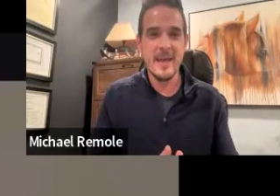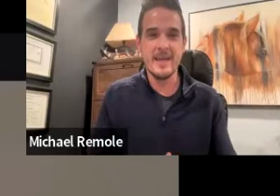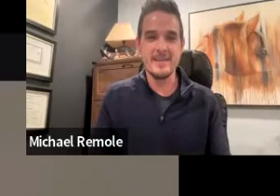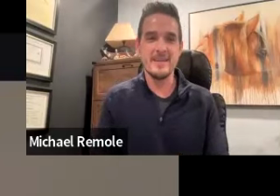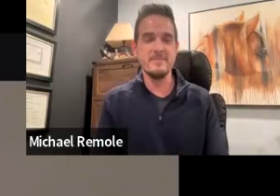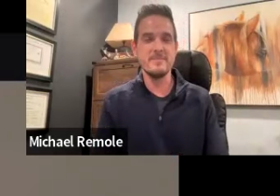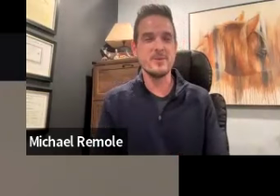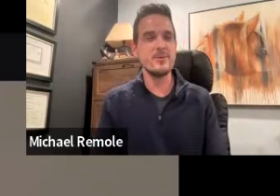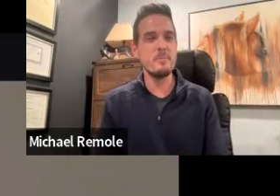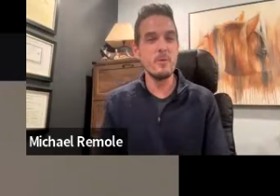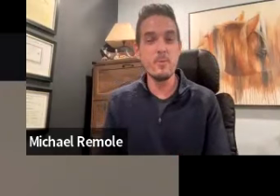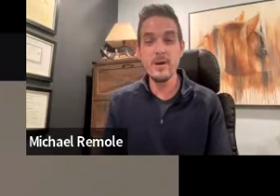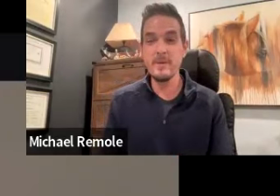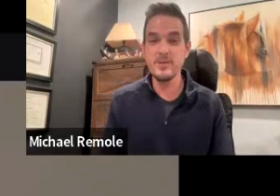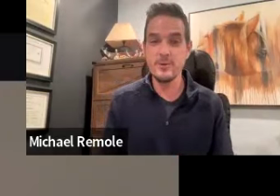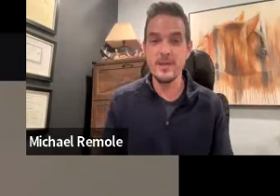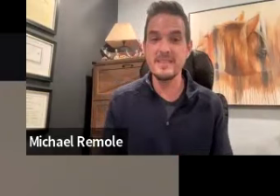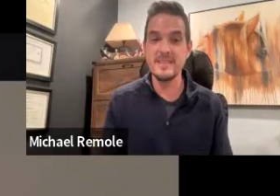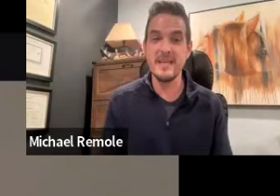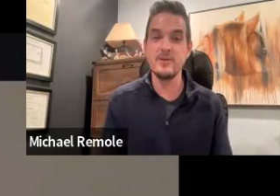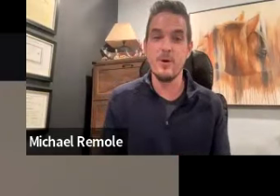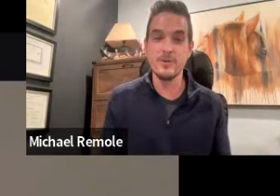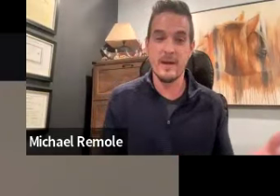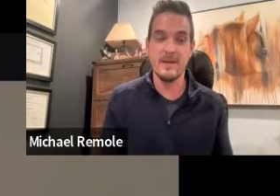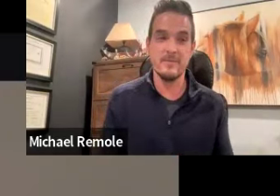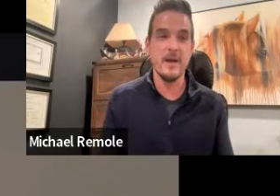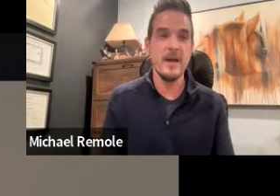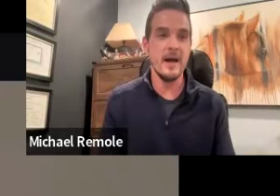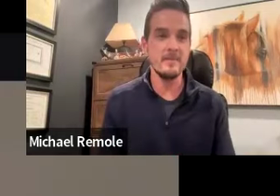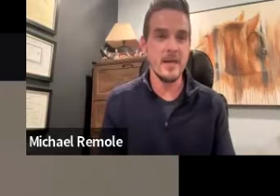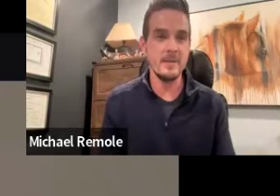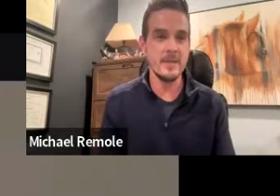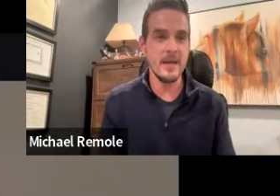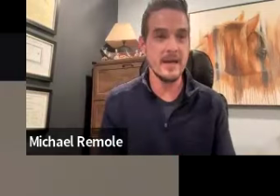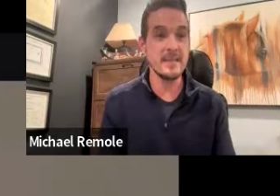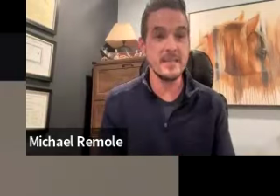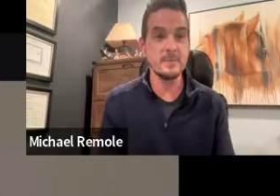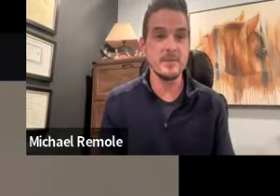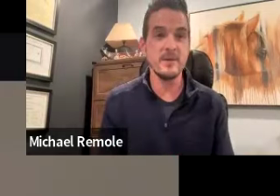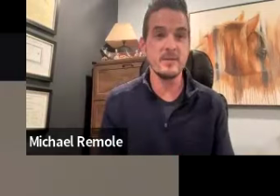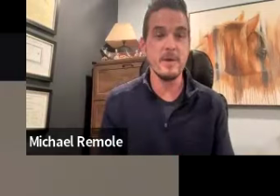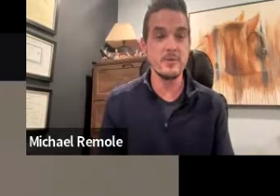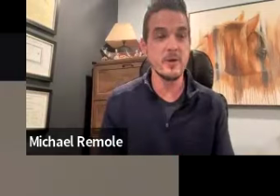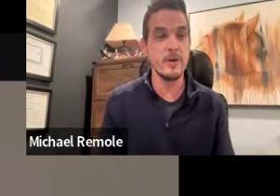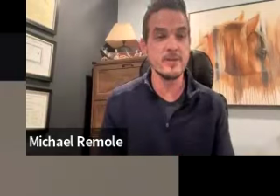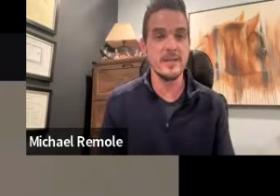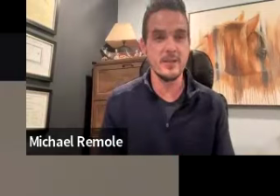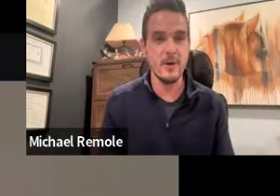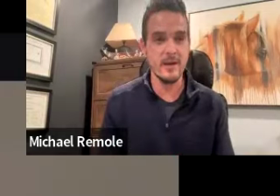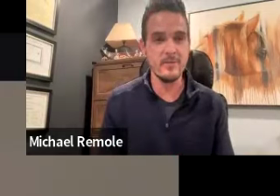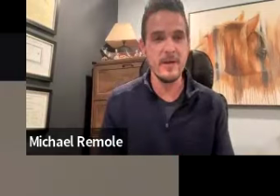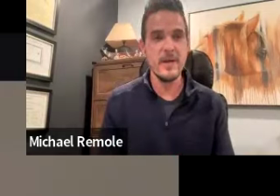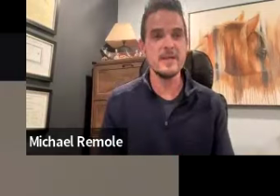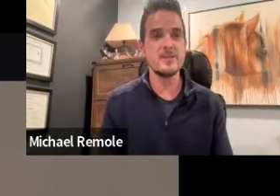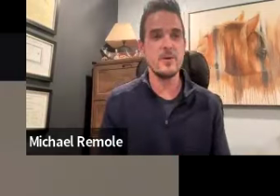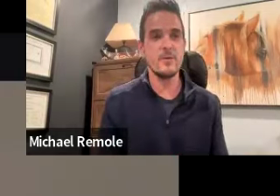on. And but we wanted to make sure that today you also have time to ask any specific metric questions that